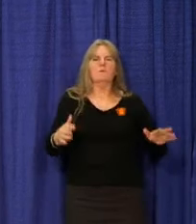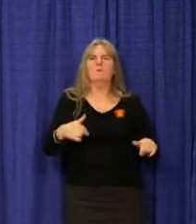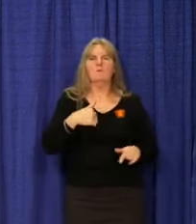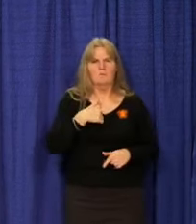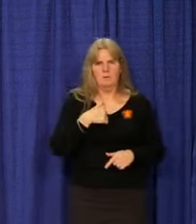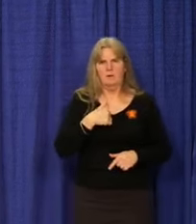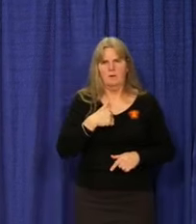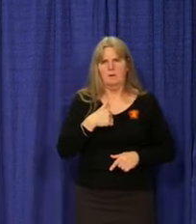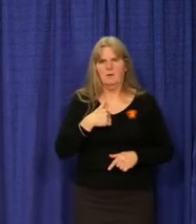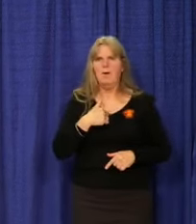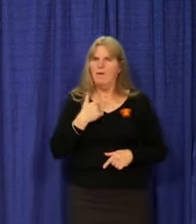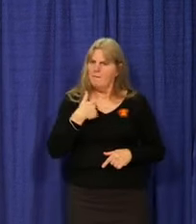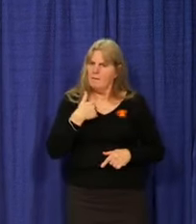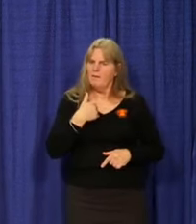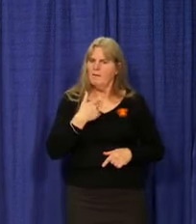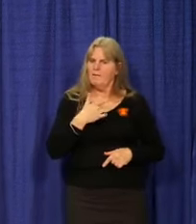So